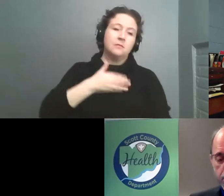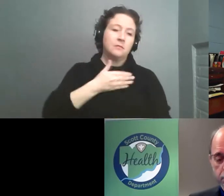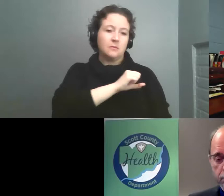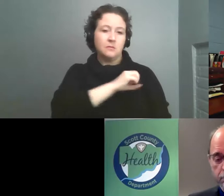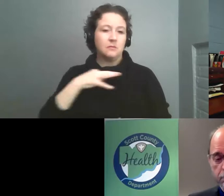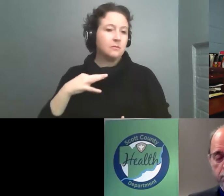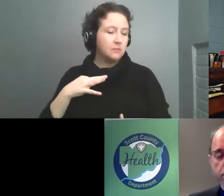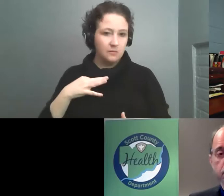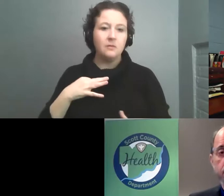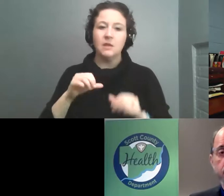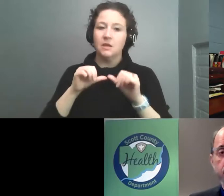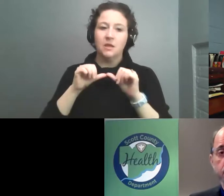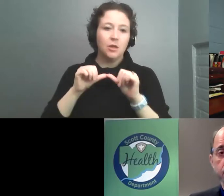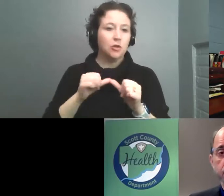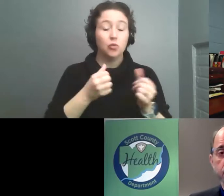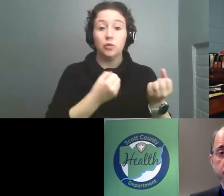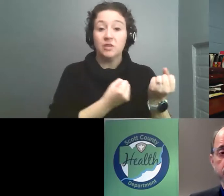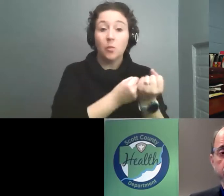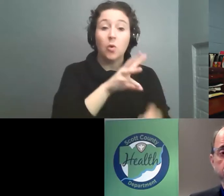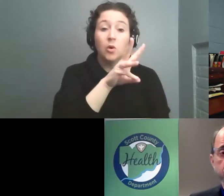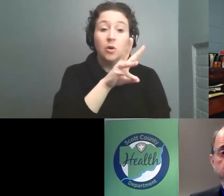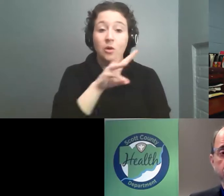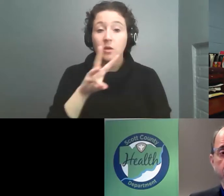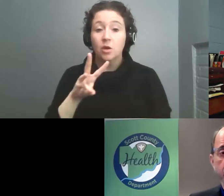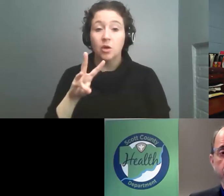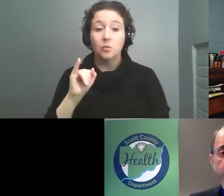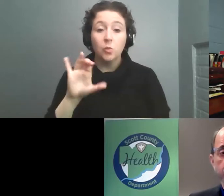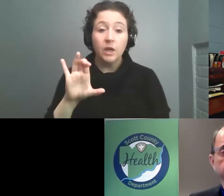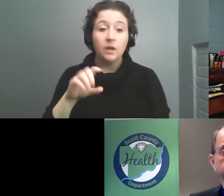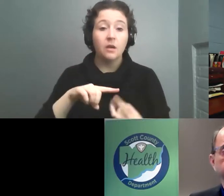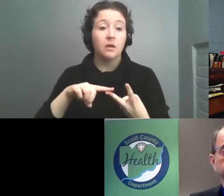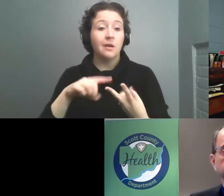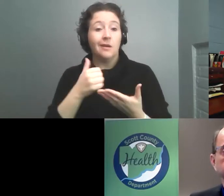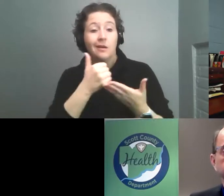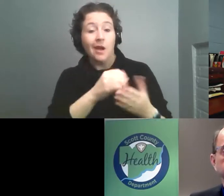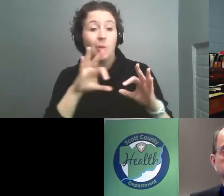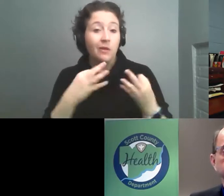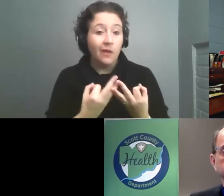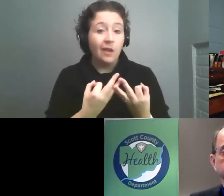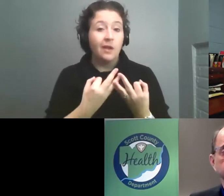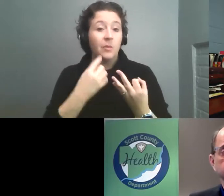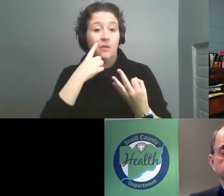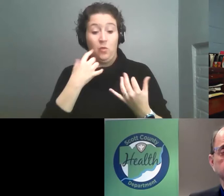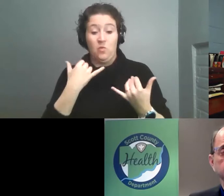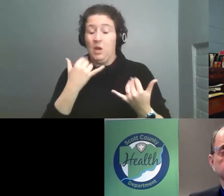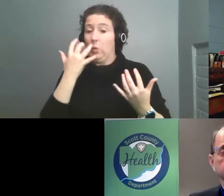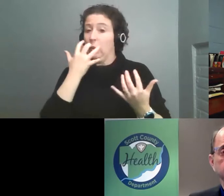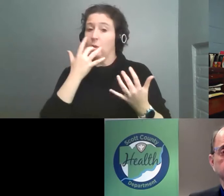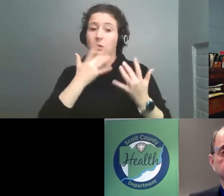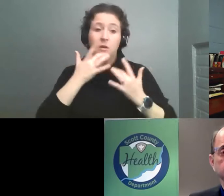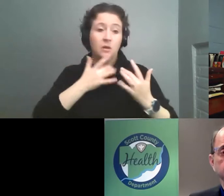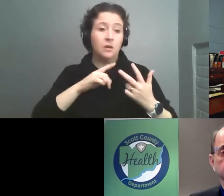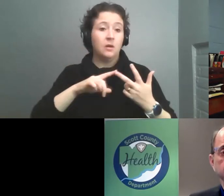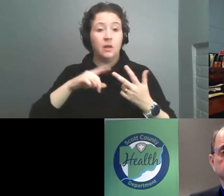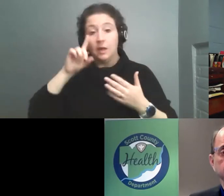to serve our WIC clients, help families get the resources they need to navigate these dark days, inspect